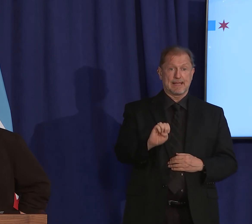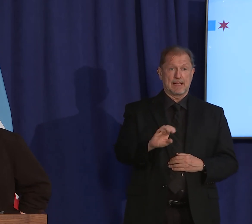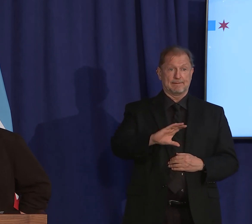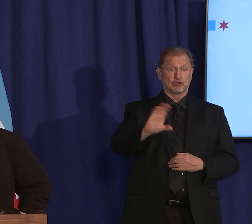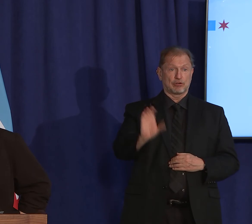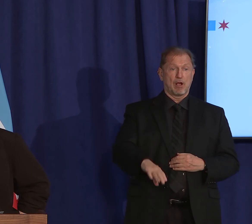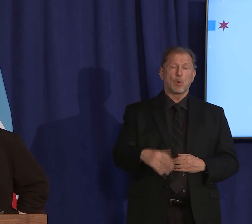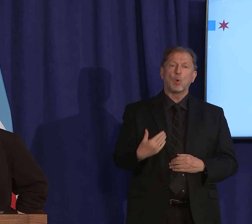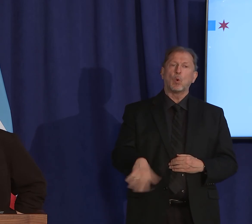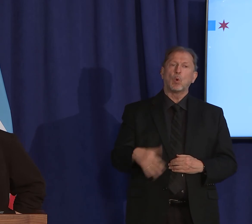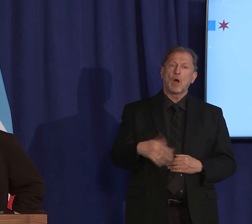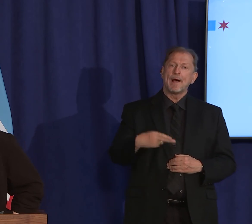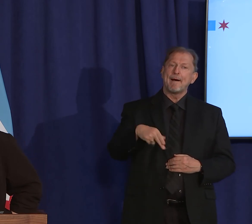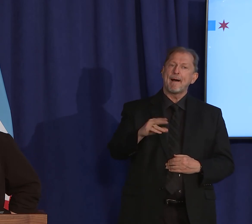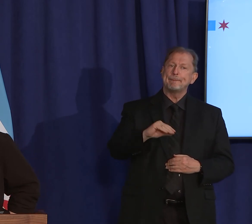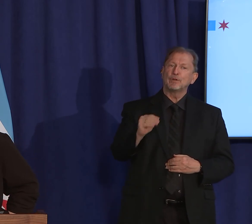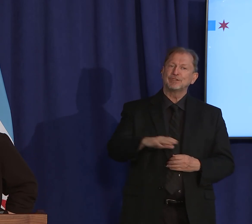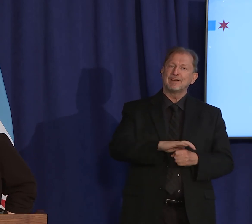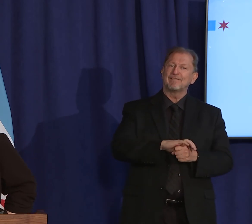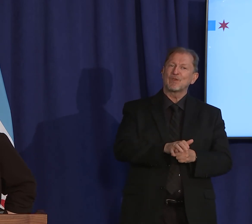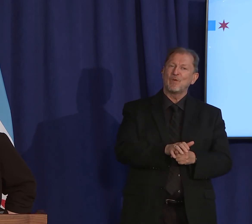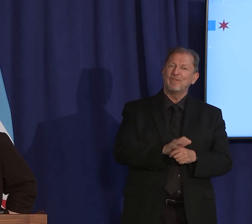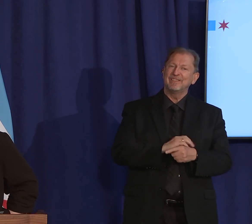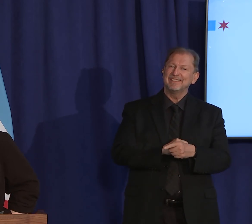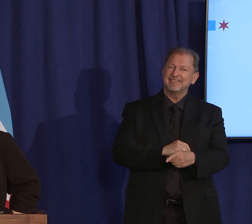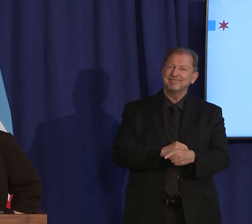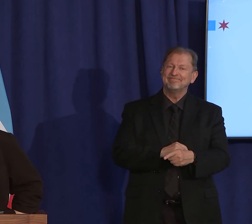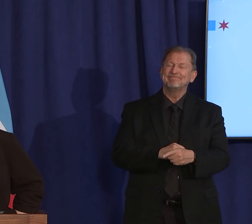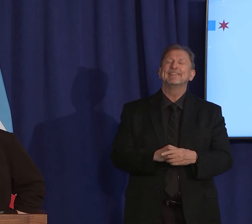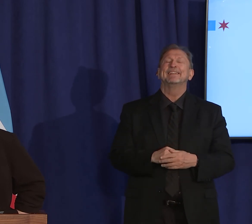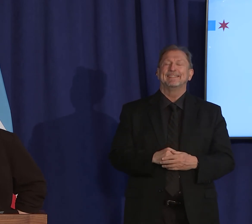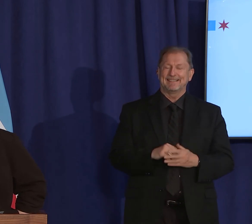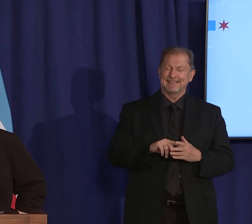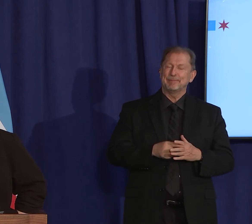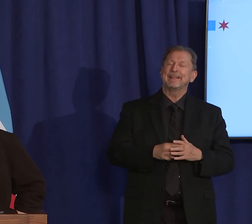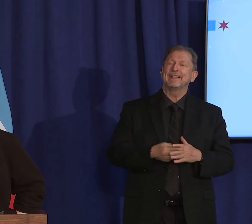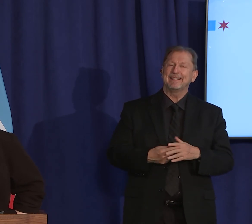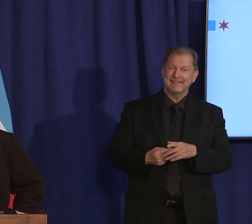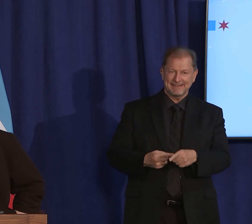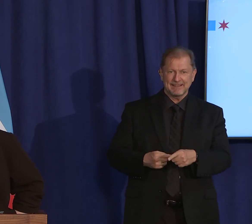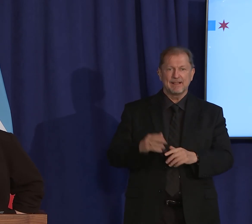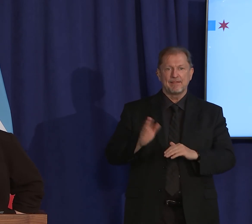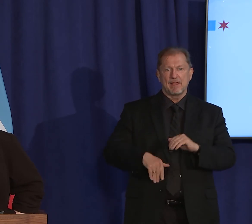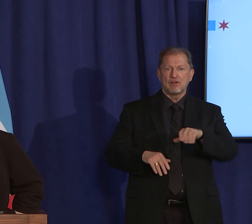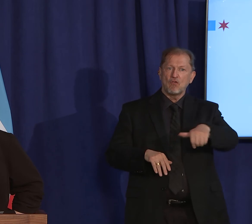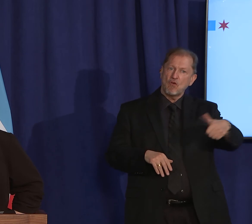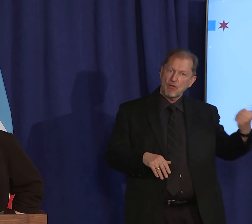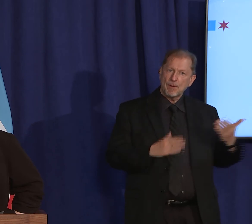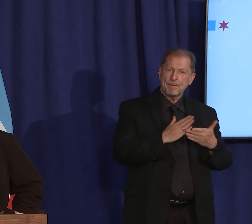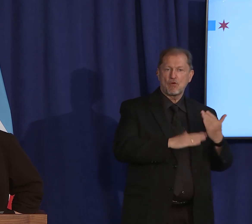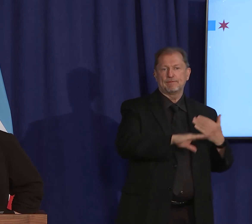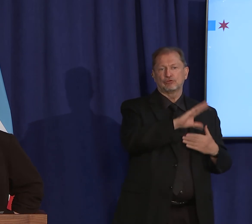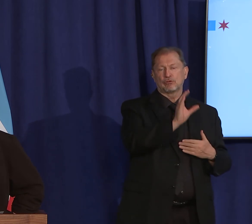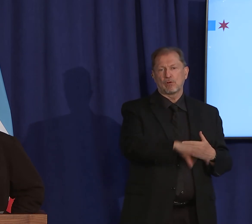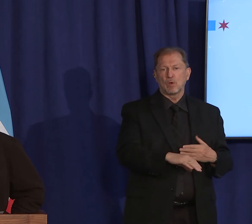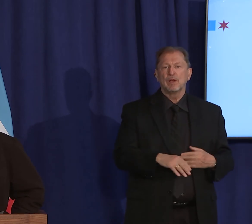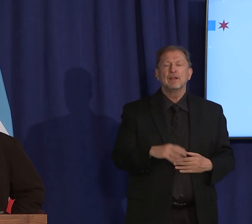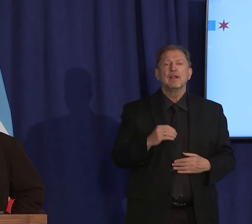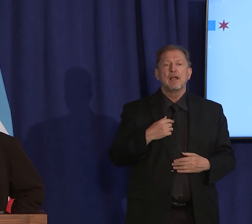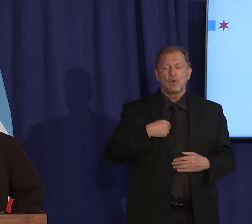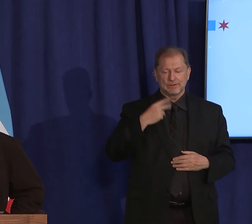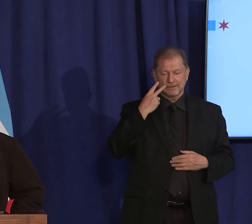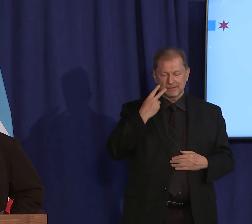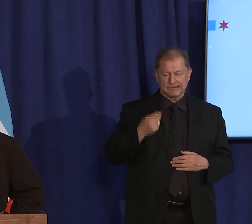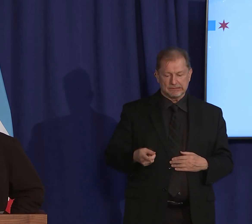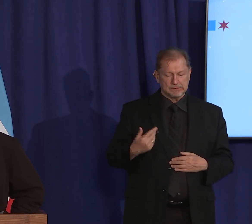early on before we were doing as much testing, right? And we still, where we think about where we've seen the most severe